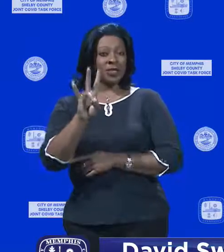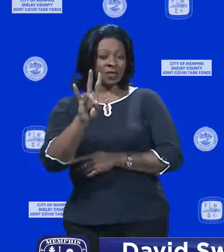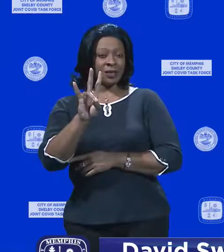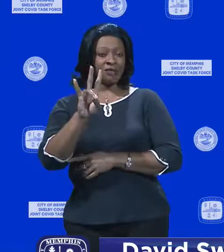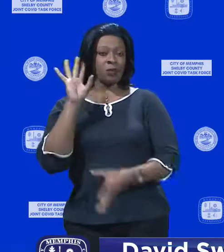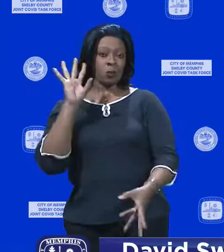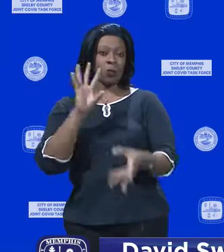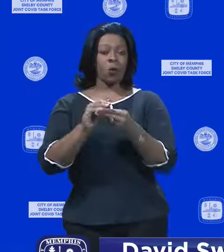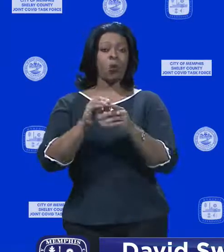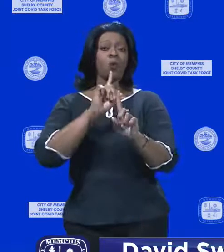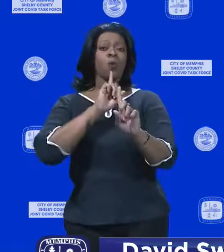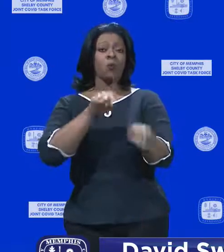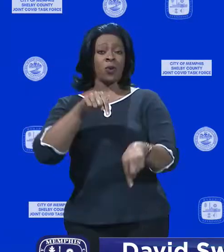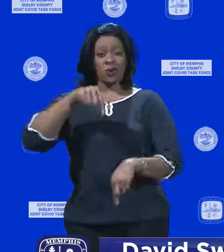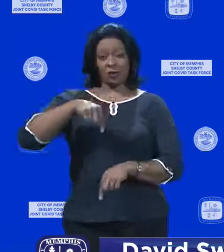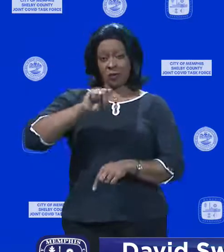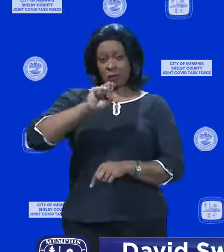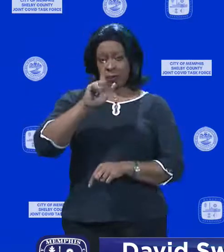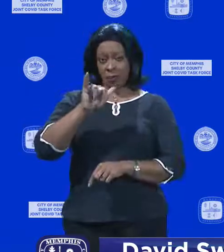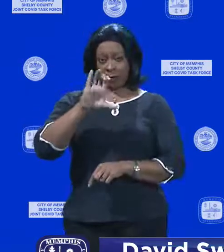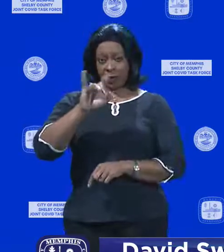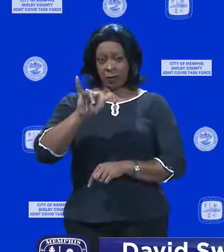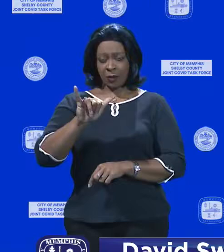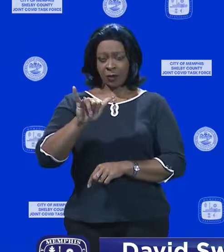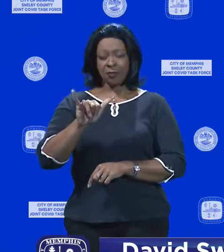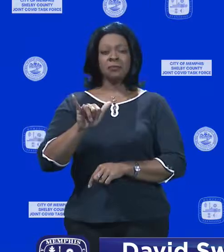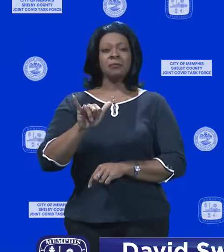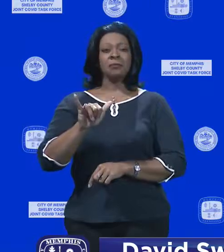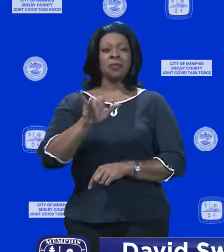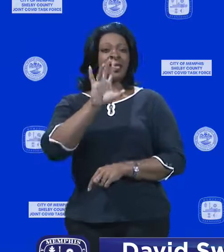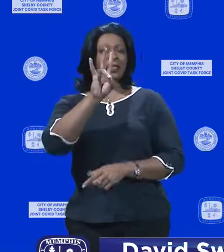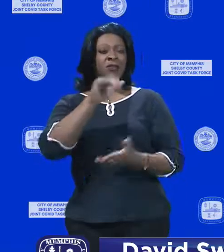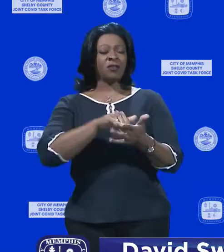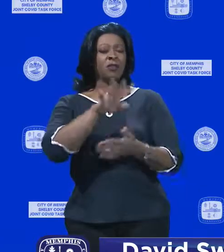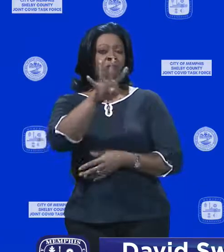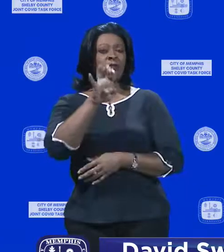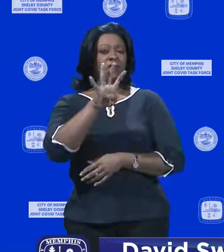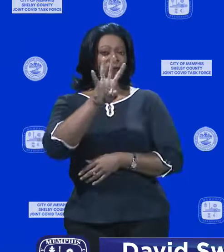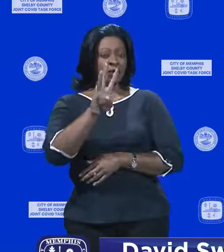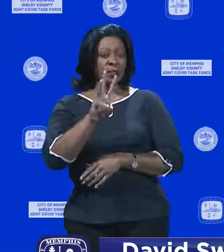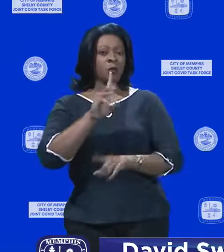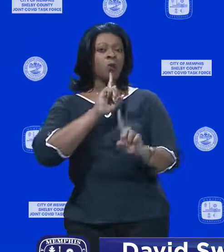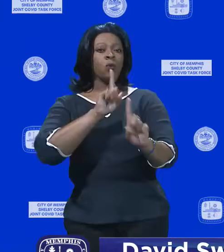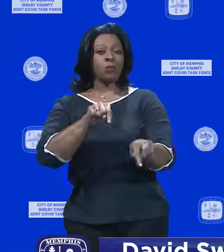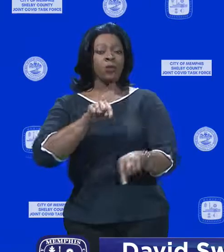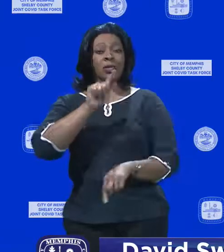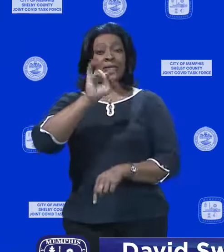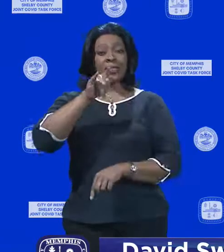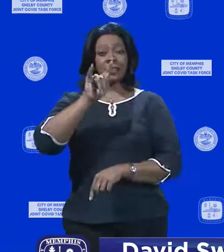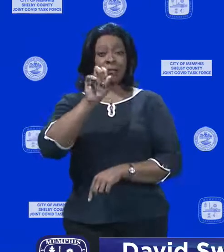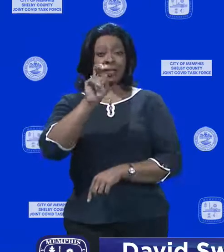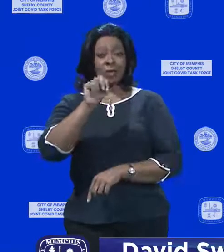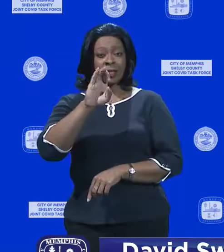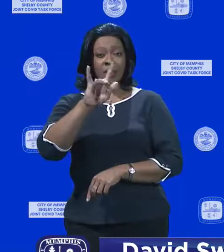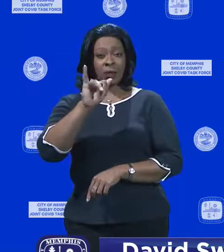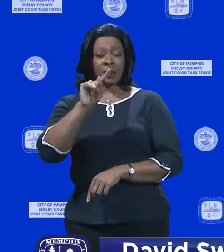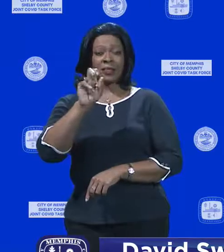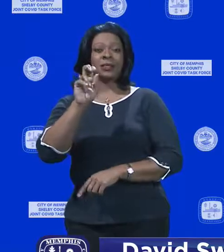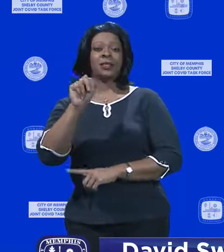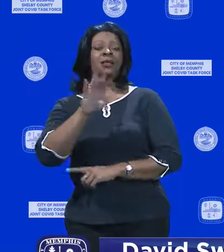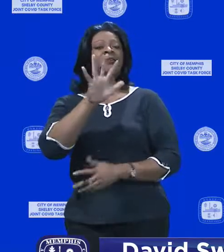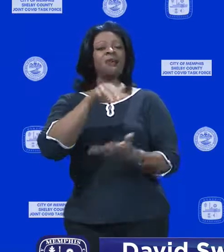99,137 cases reported in Shelby County. We've had 7,446 cases reported from Tipton County in Tennessee,